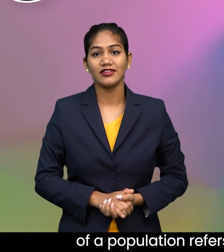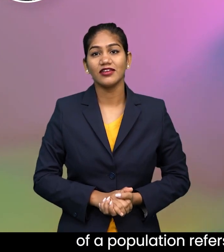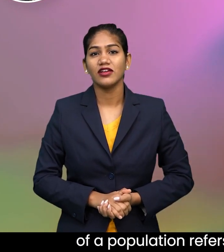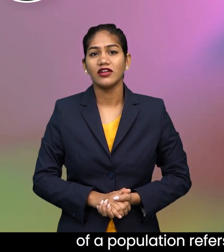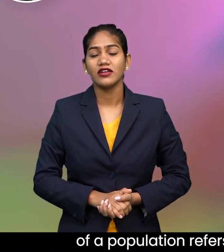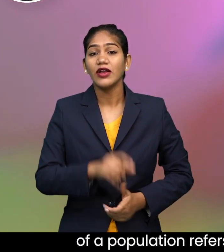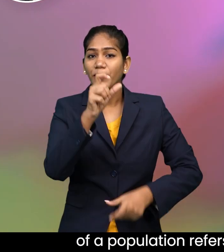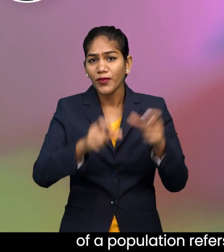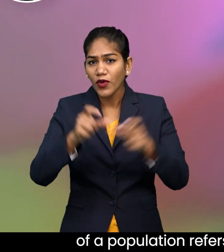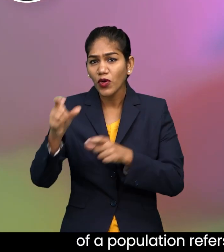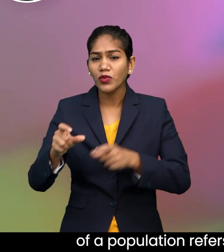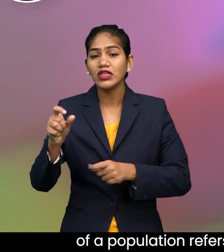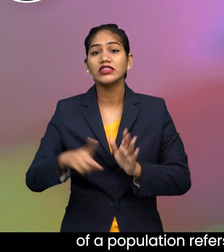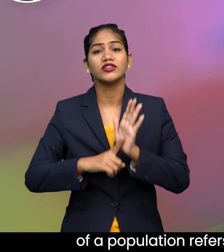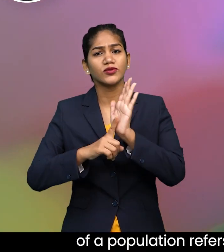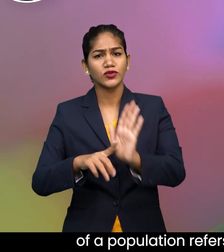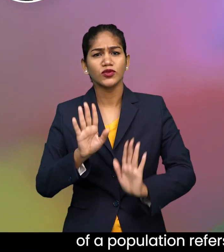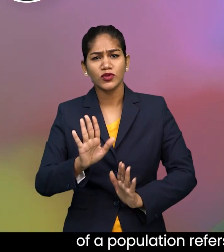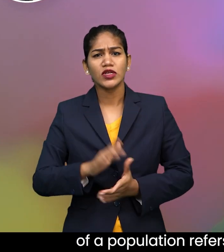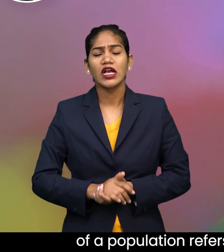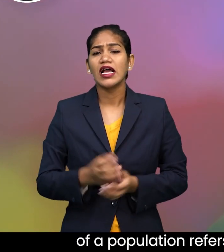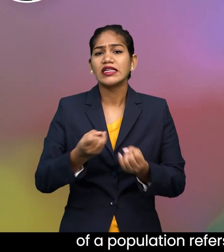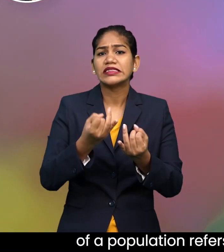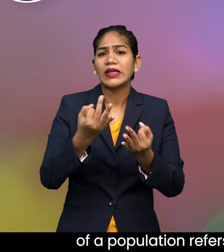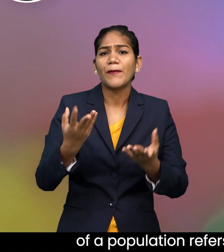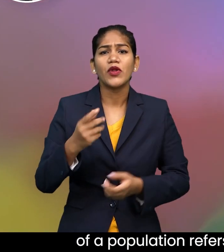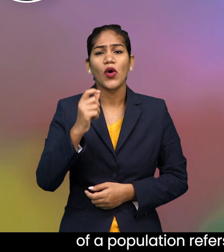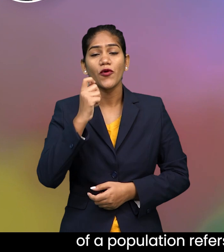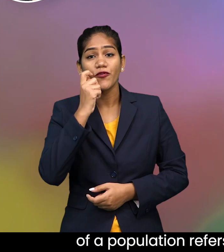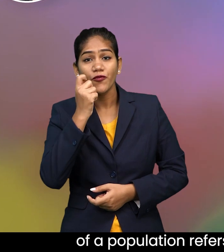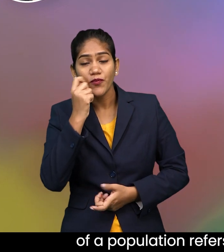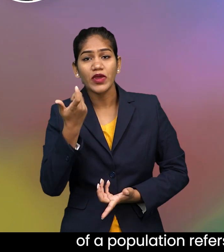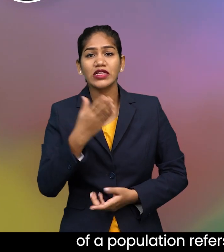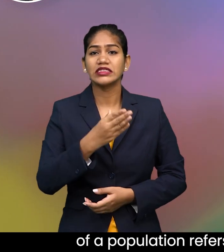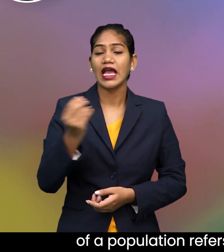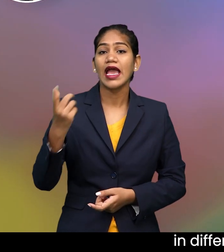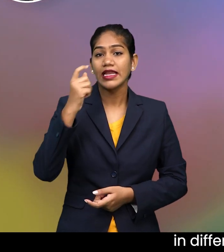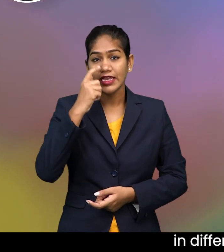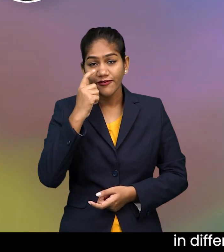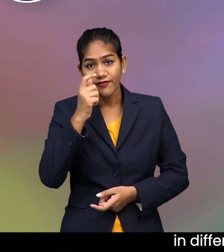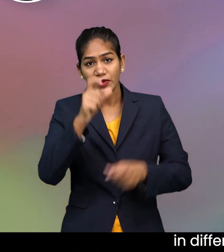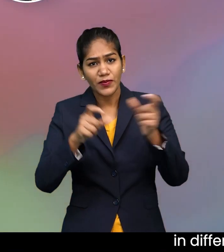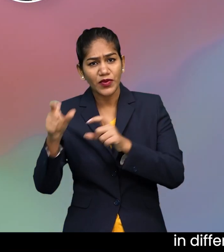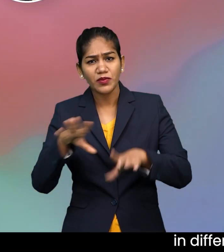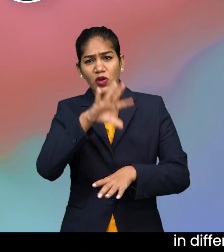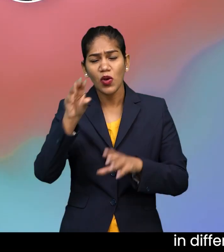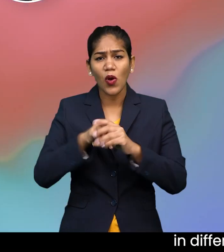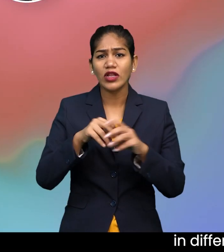of a population refers to the number of males and females in different age groups in